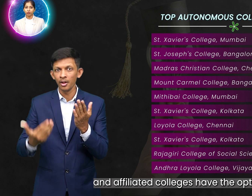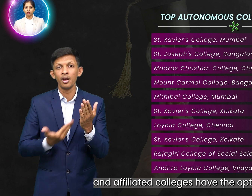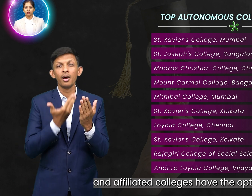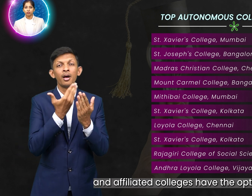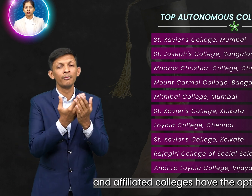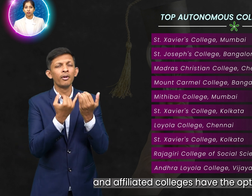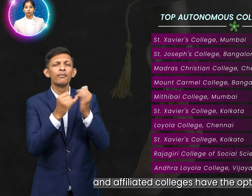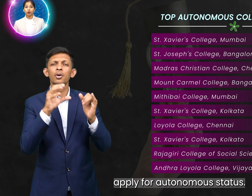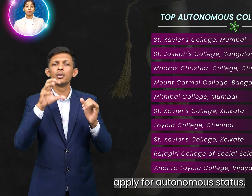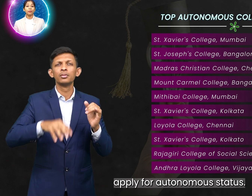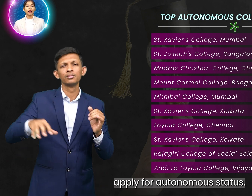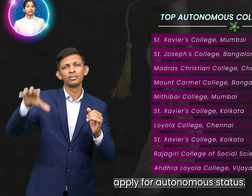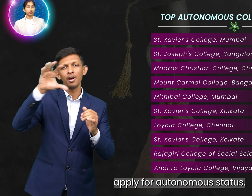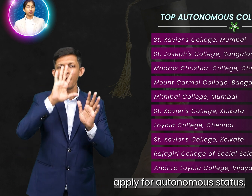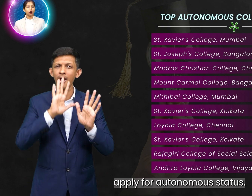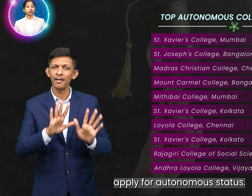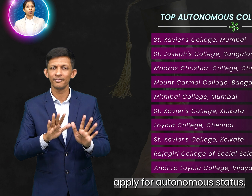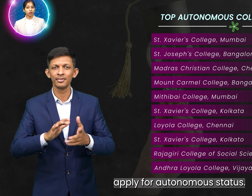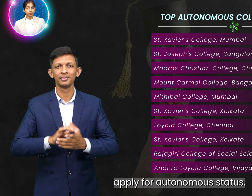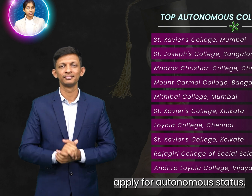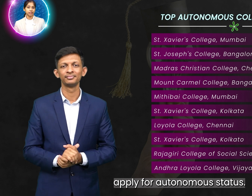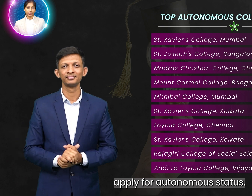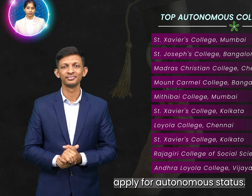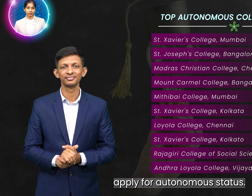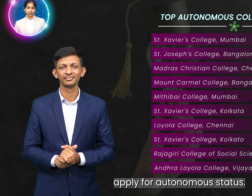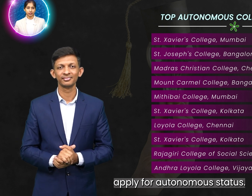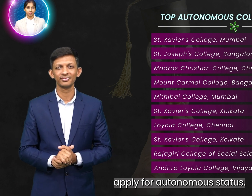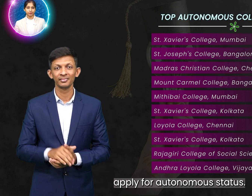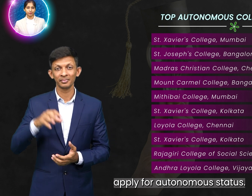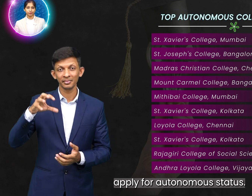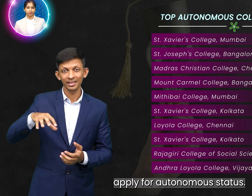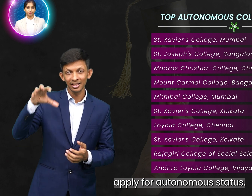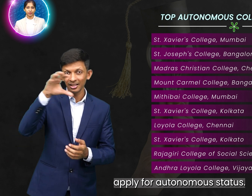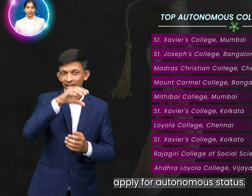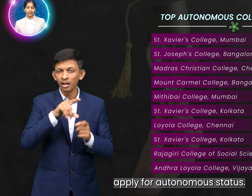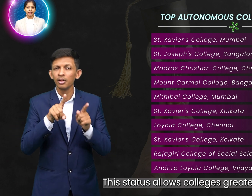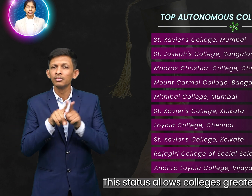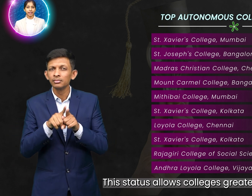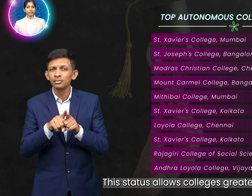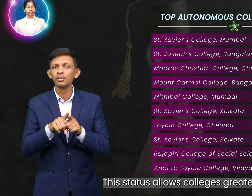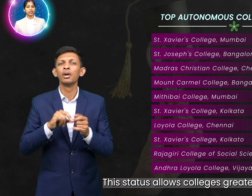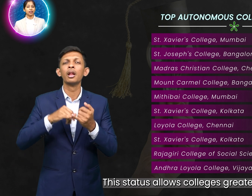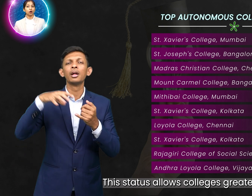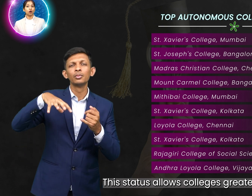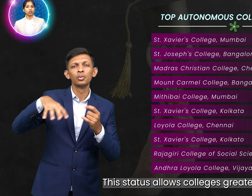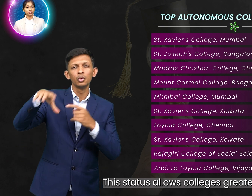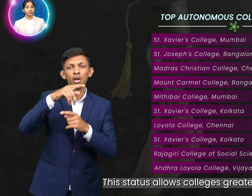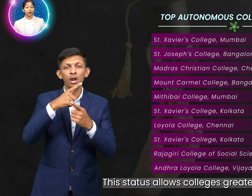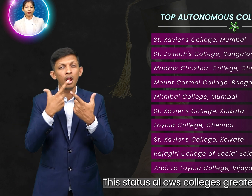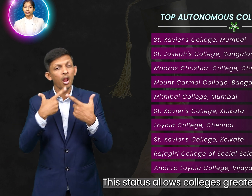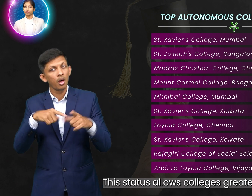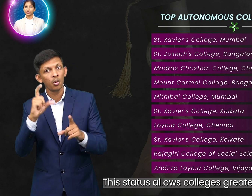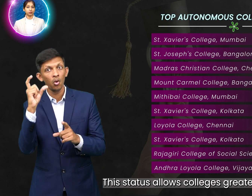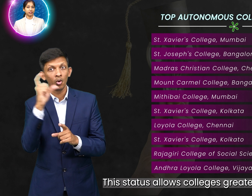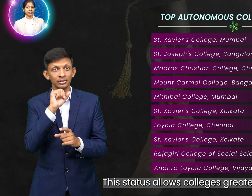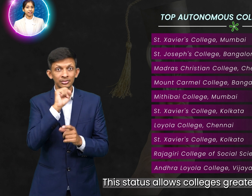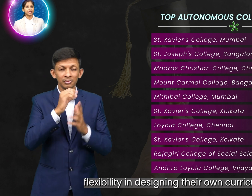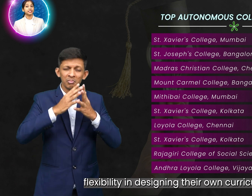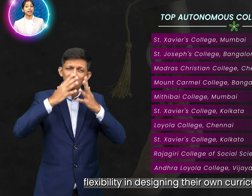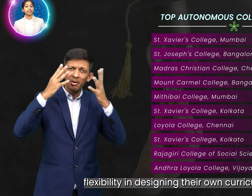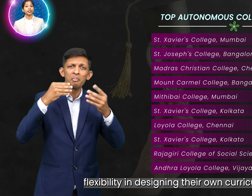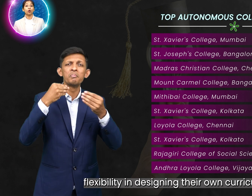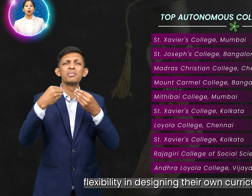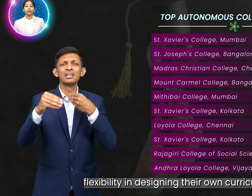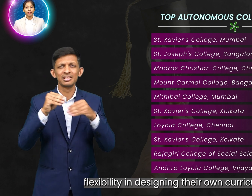the option to apply for autonomous status. This status allows colleges greater flexibility